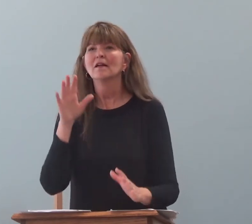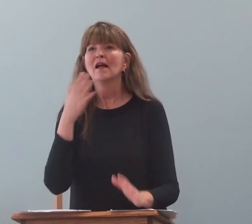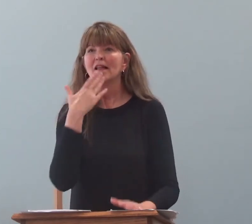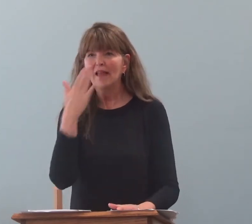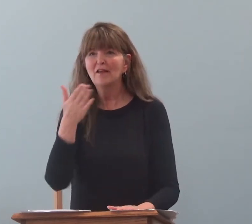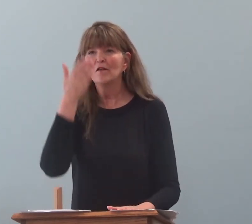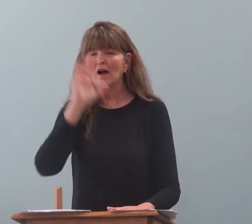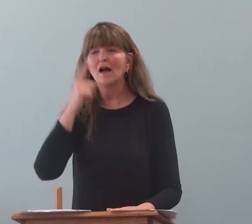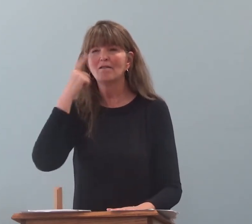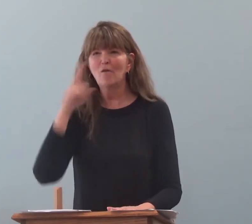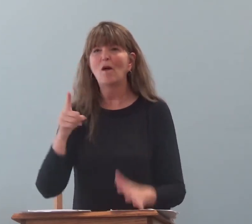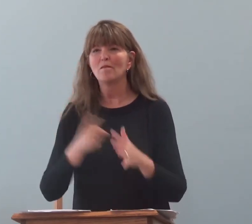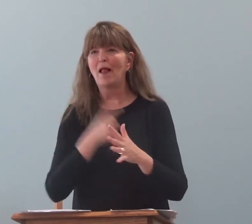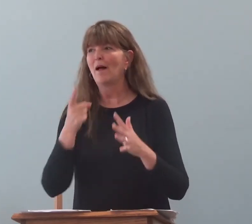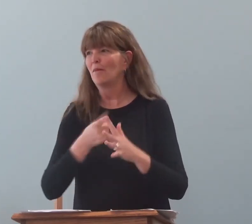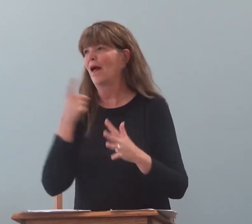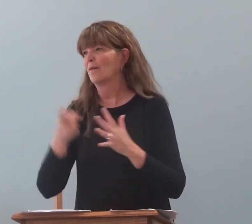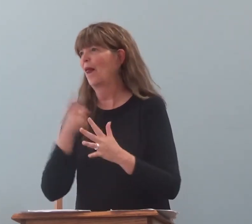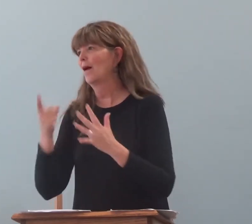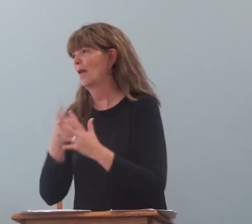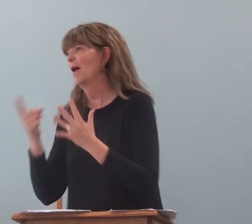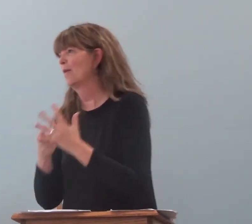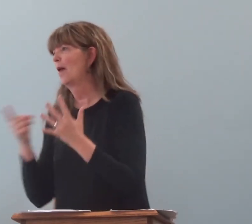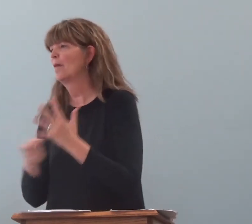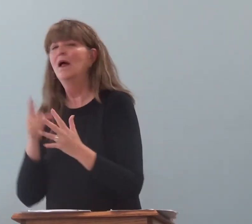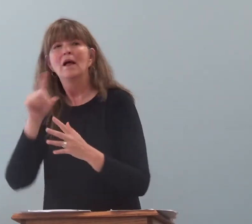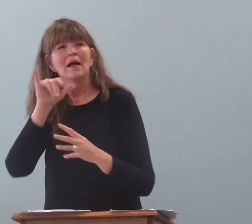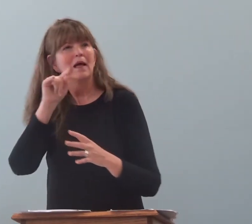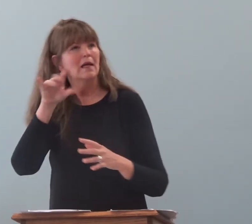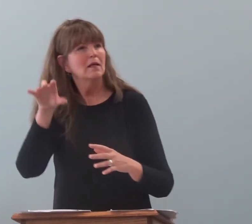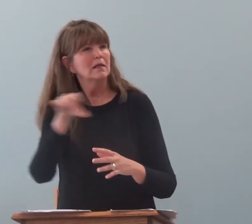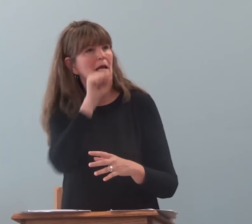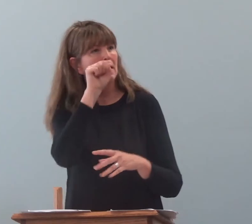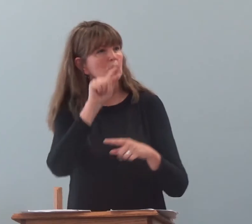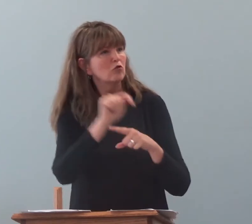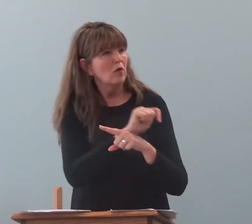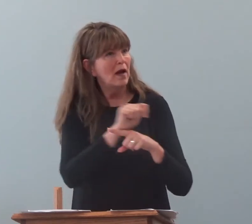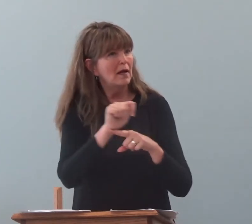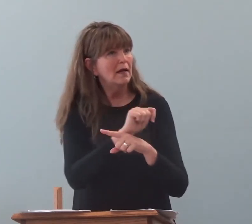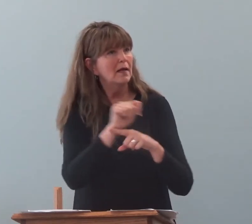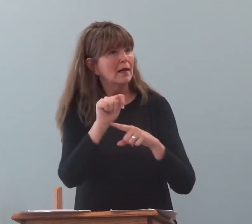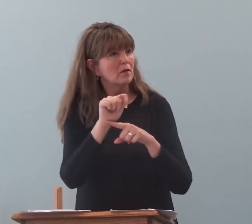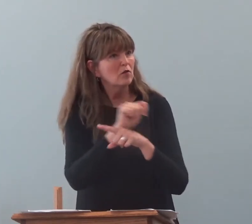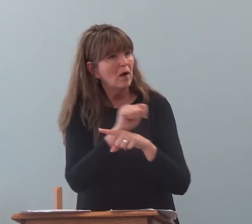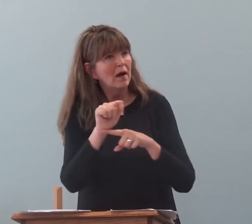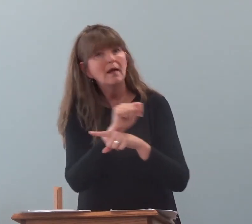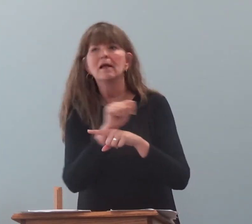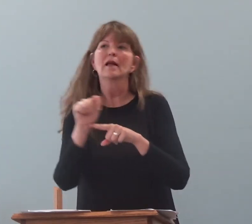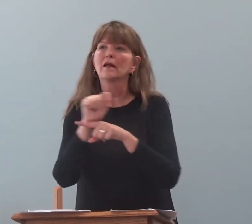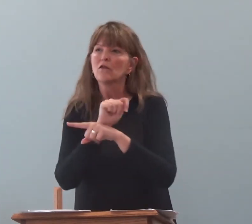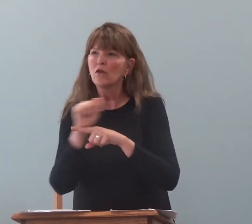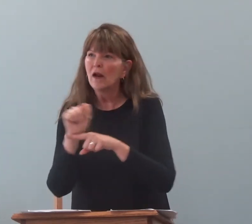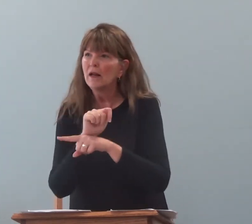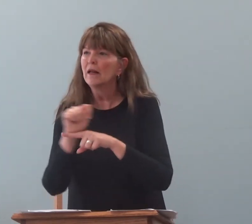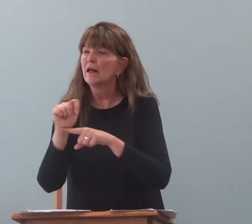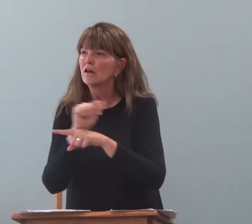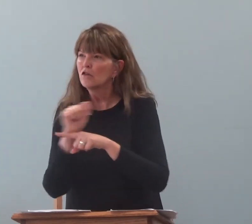myself and stop it. And then I have to thank God for all the blessings that I have. And you know, that takes